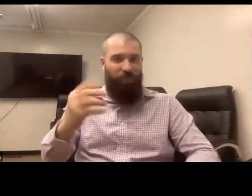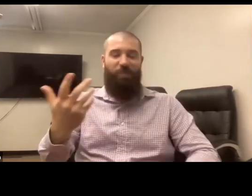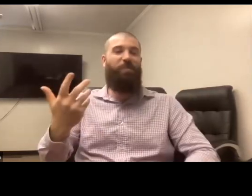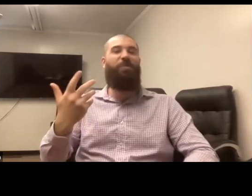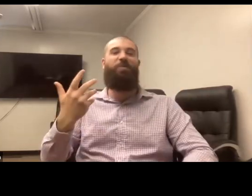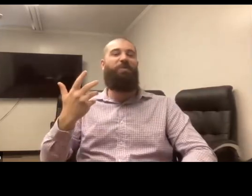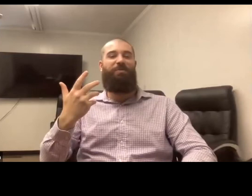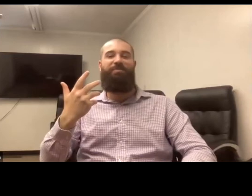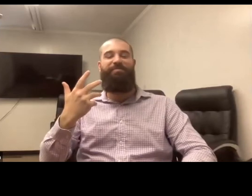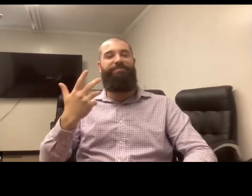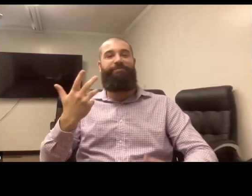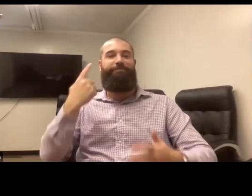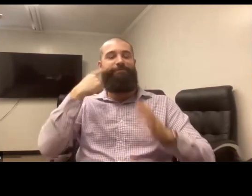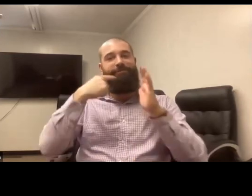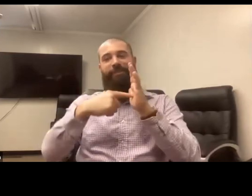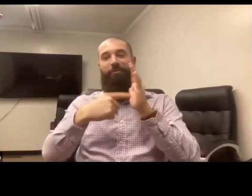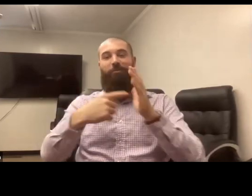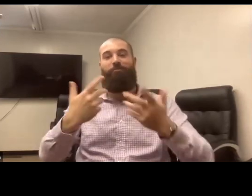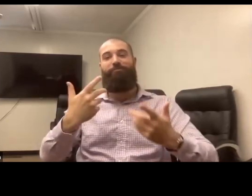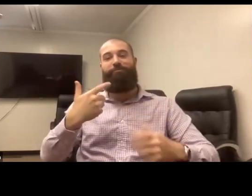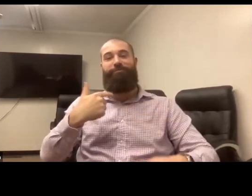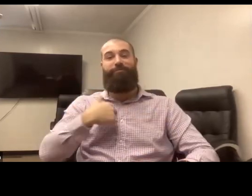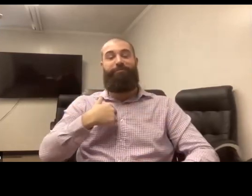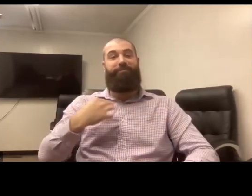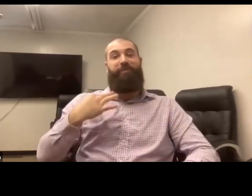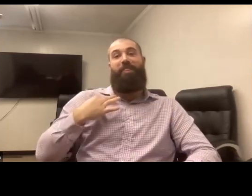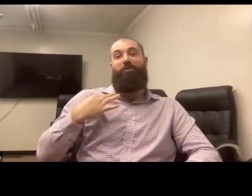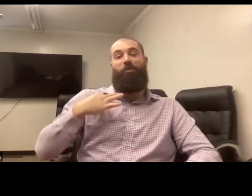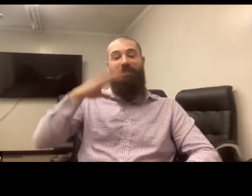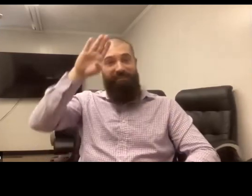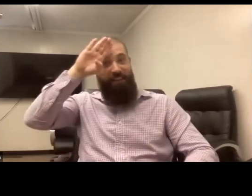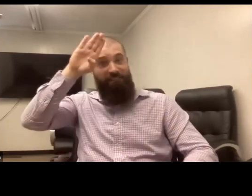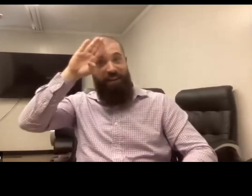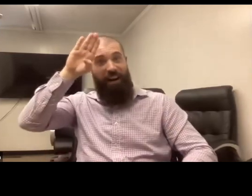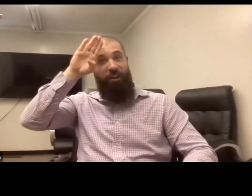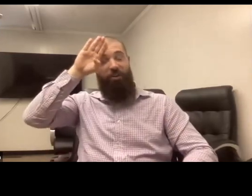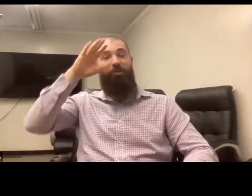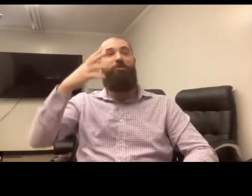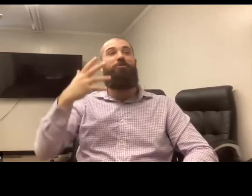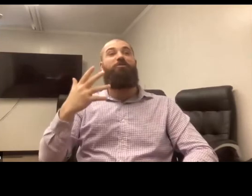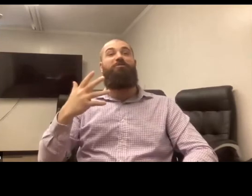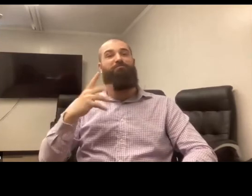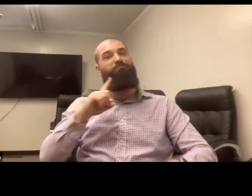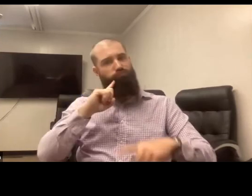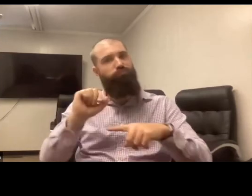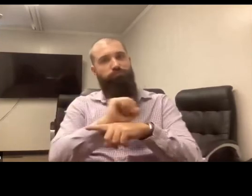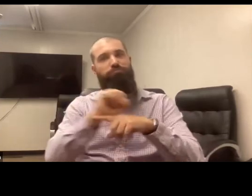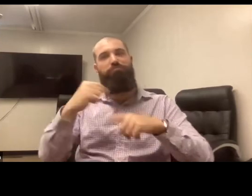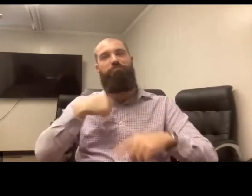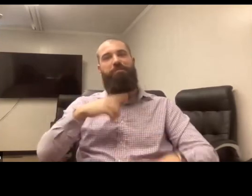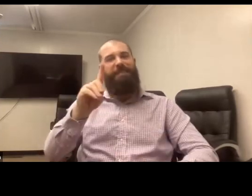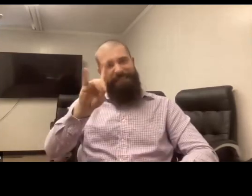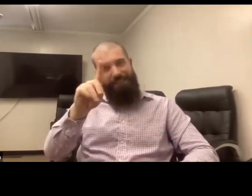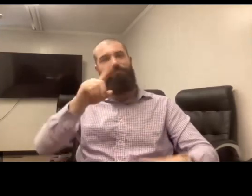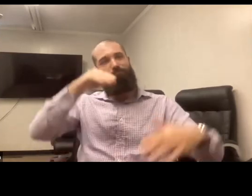there's just lots of things that we can talk about and help you with. So another example, I volunteered as a firefighter.